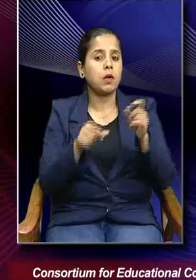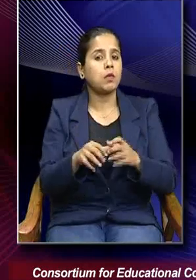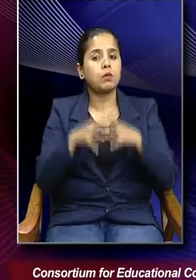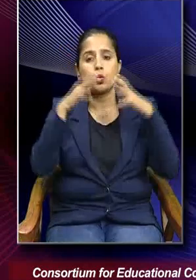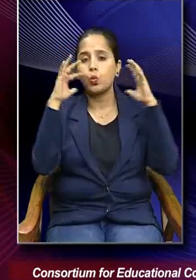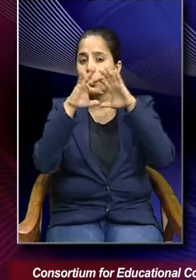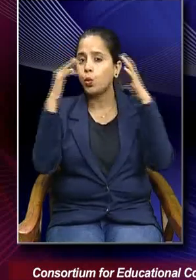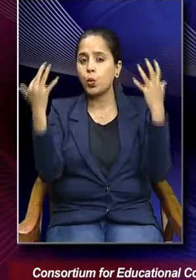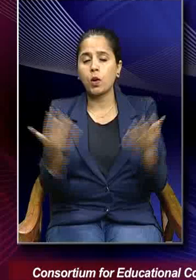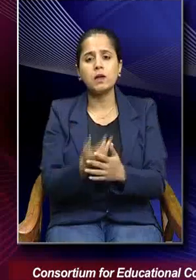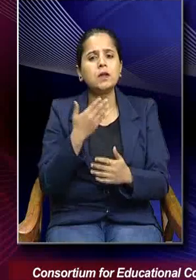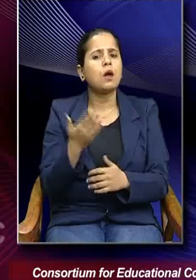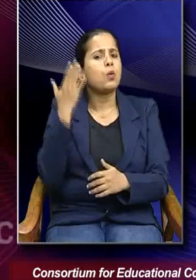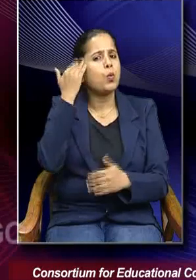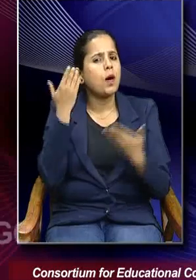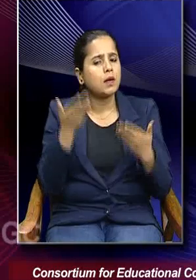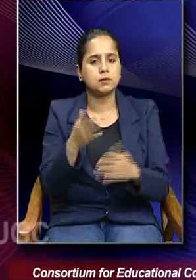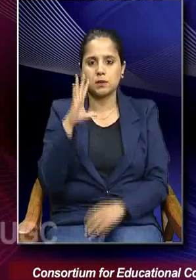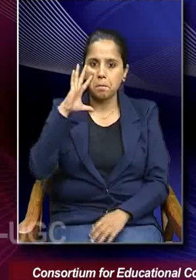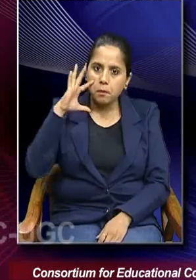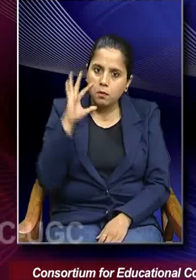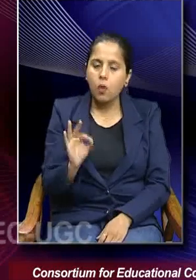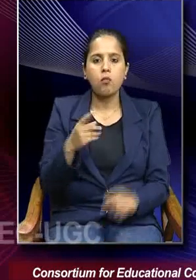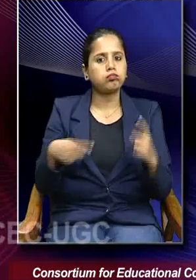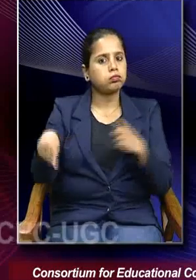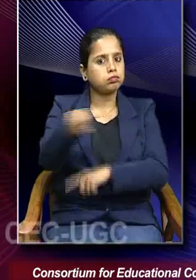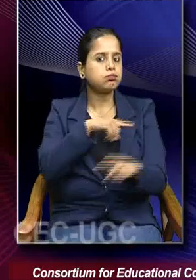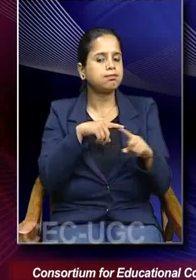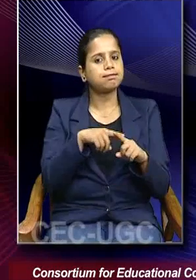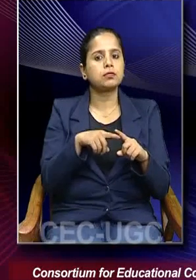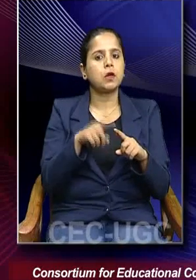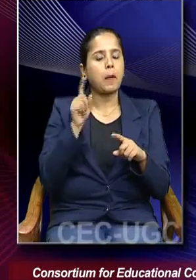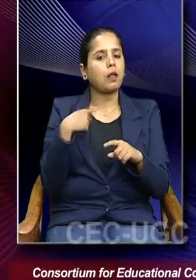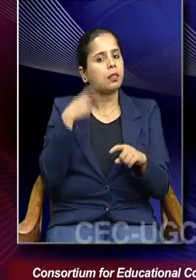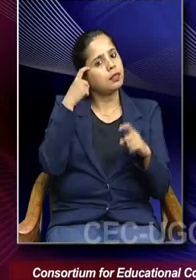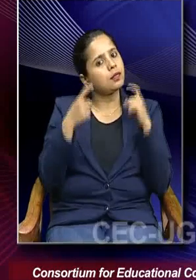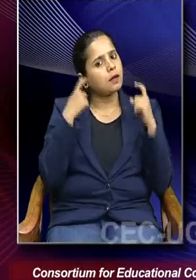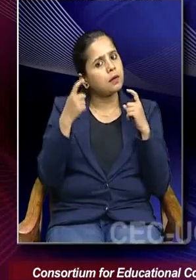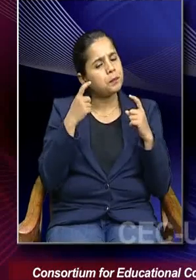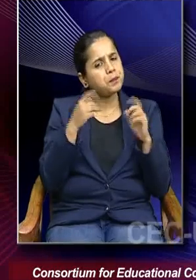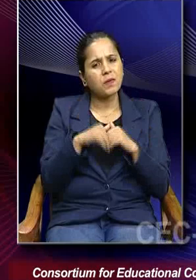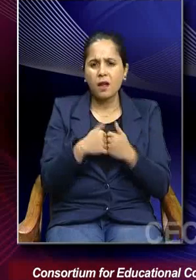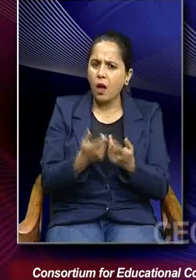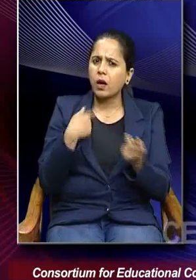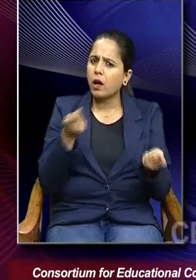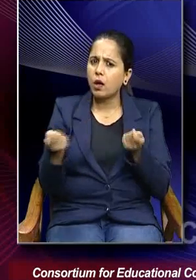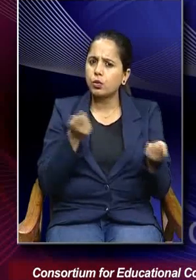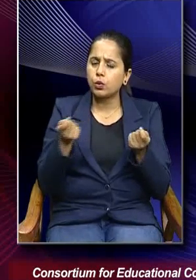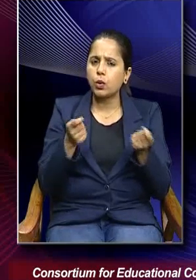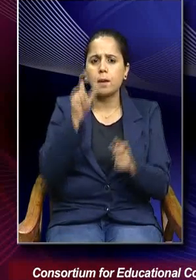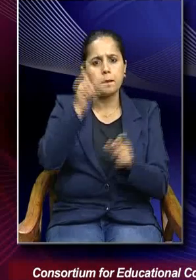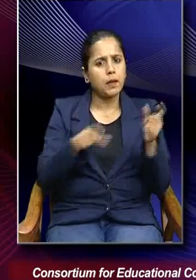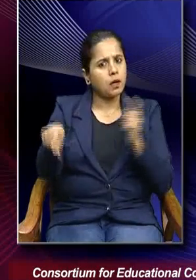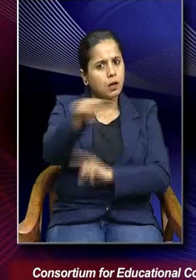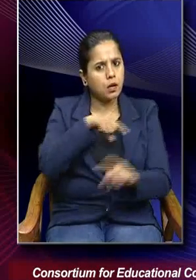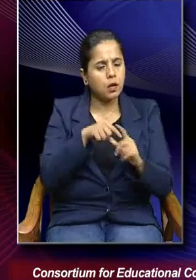And that is why it is very important to kind of think about how to control population,